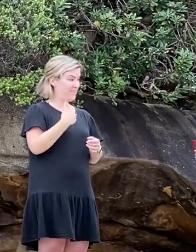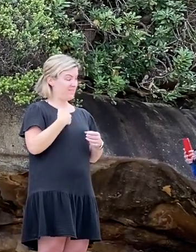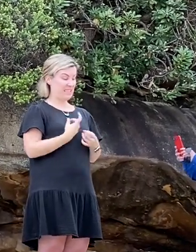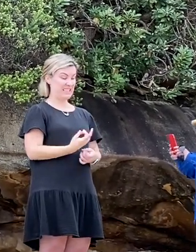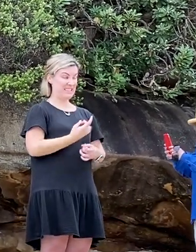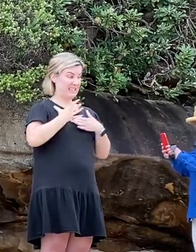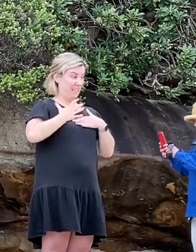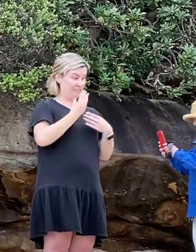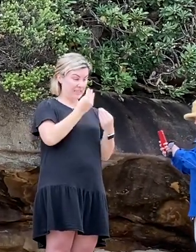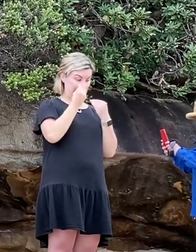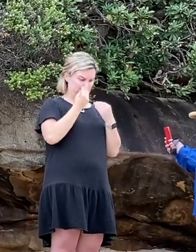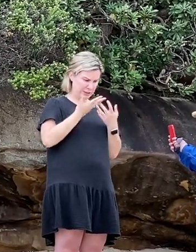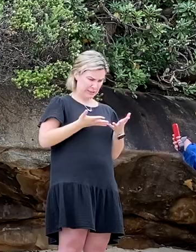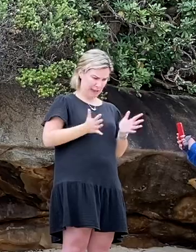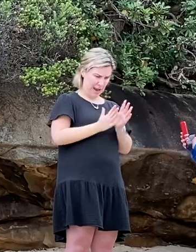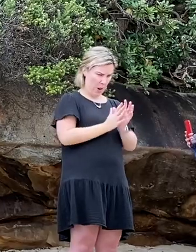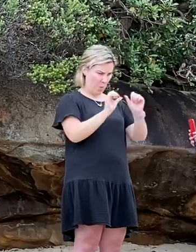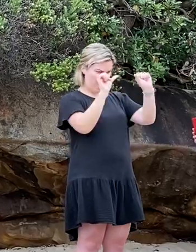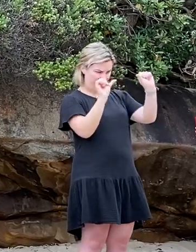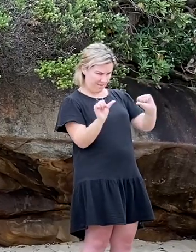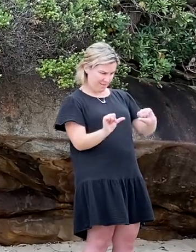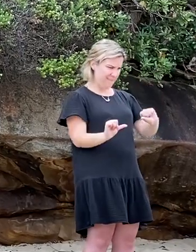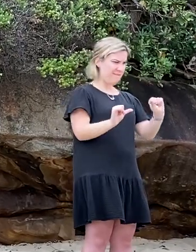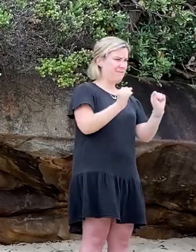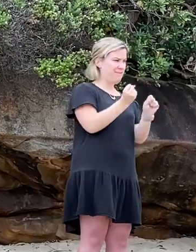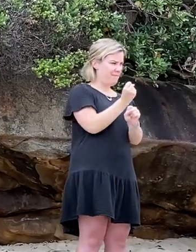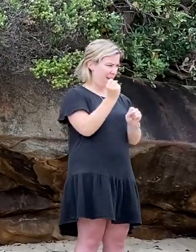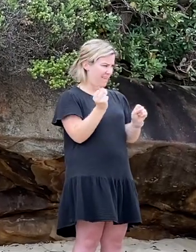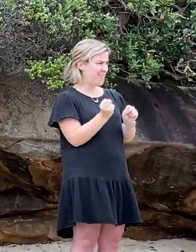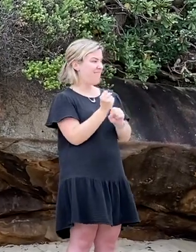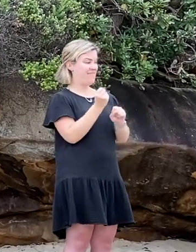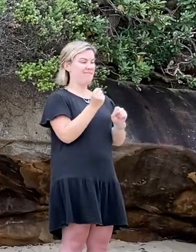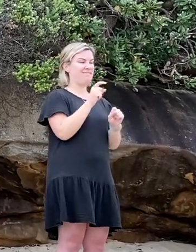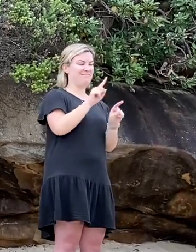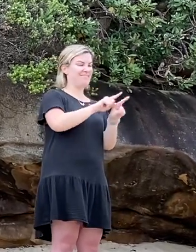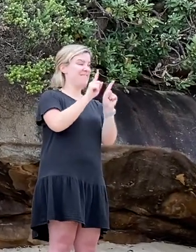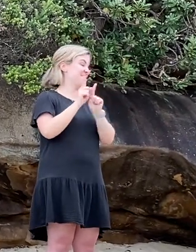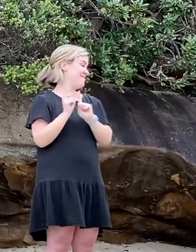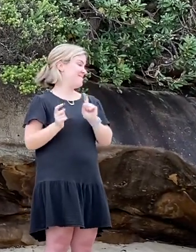to do marble carving as well as making the bronzes.